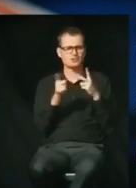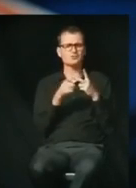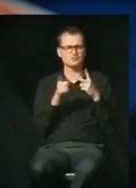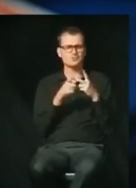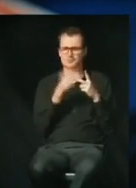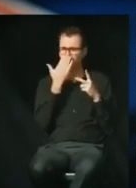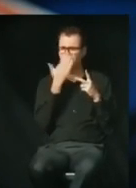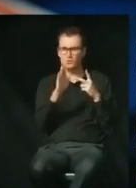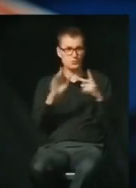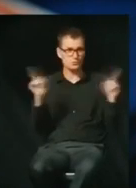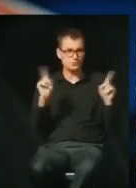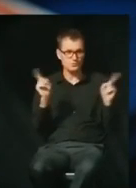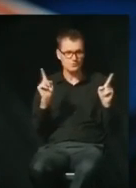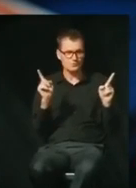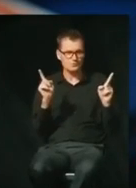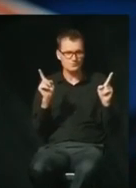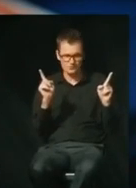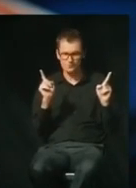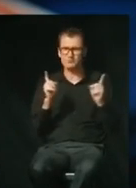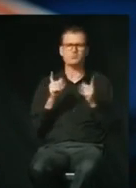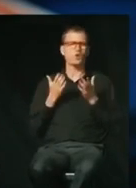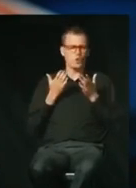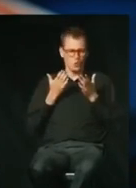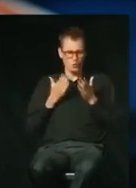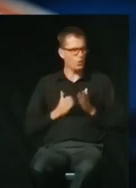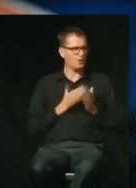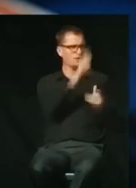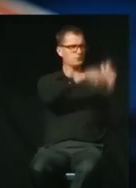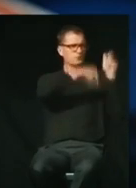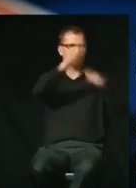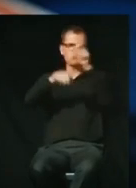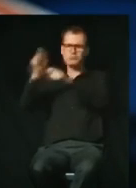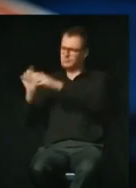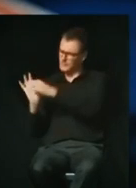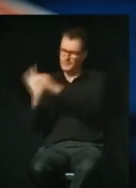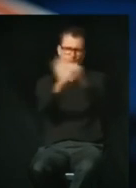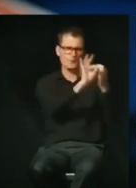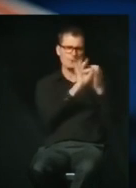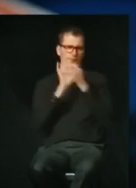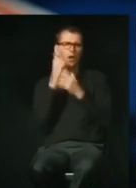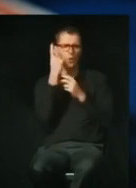Our attitude should be we human beings are one family.